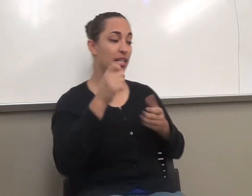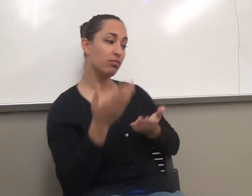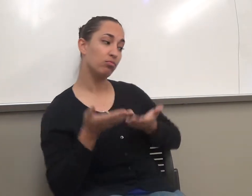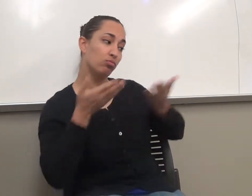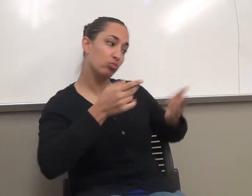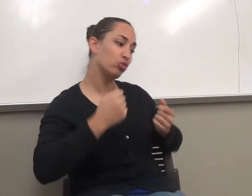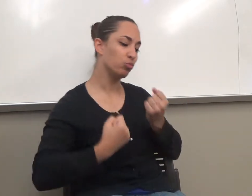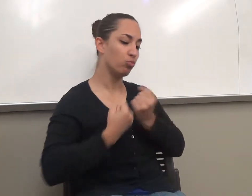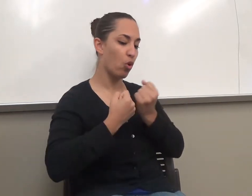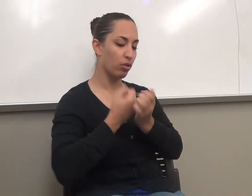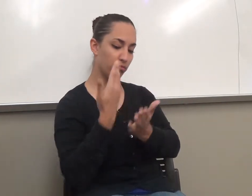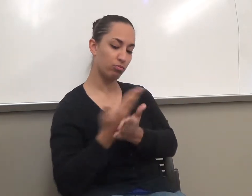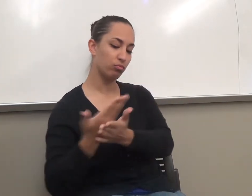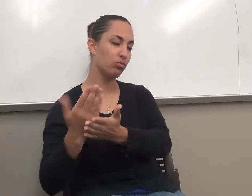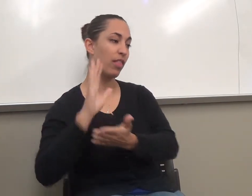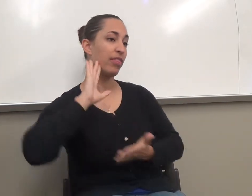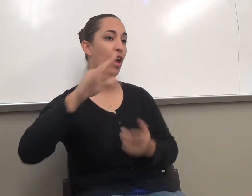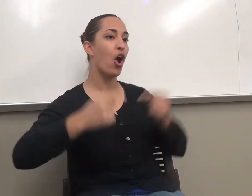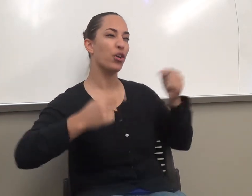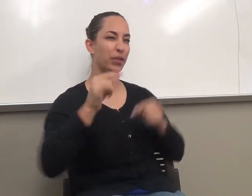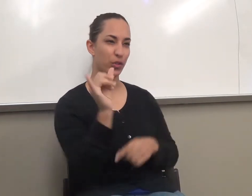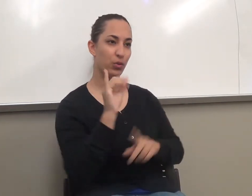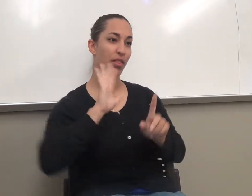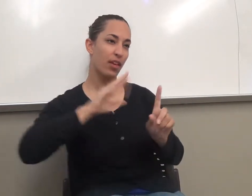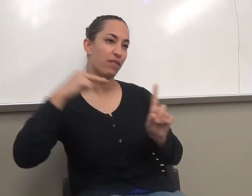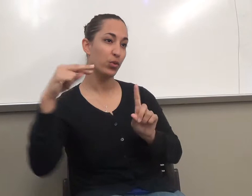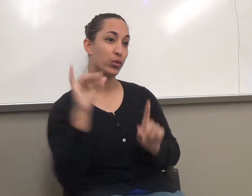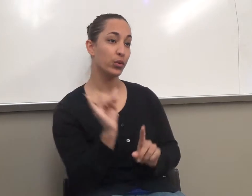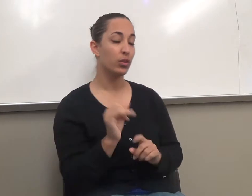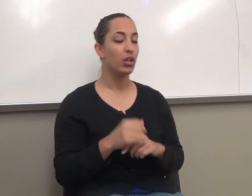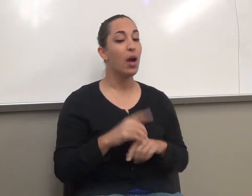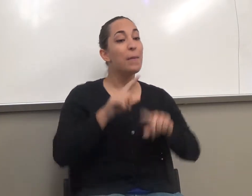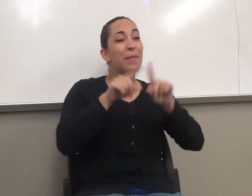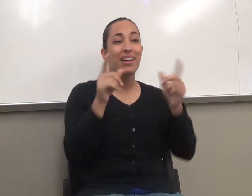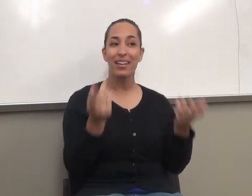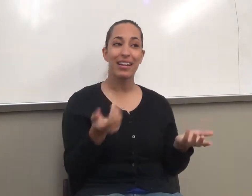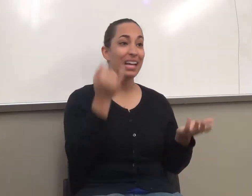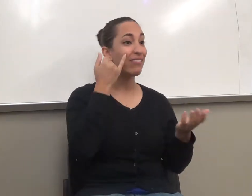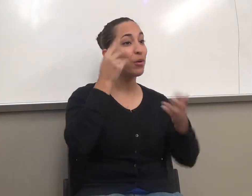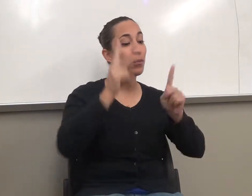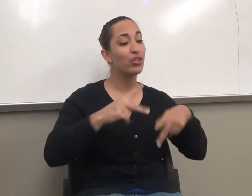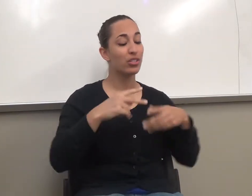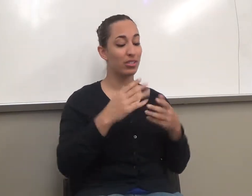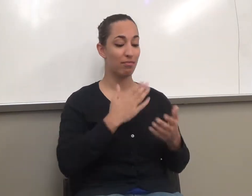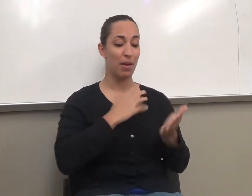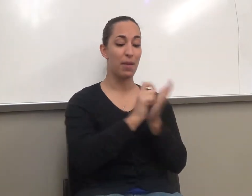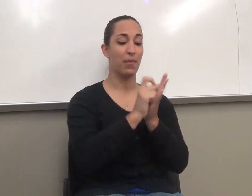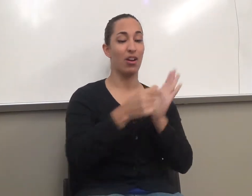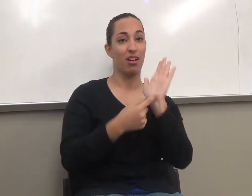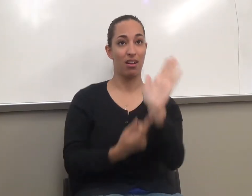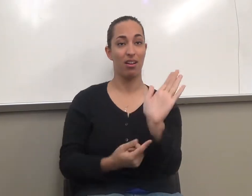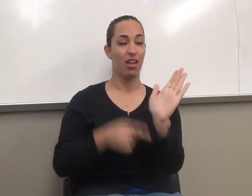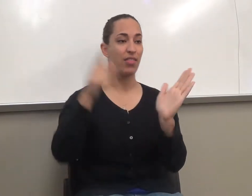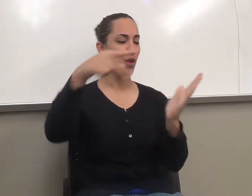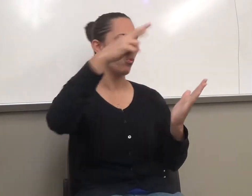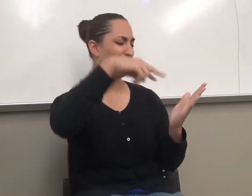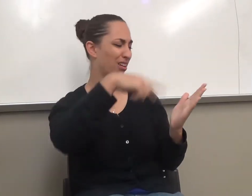reading one of these papers and can't understand what you're saying, then something is wrong. Maybe, like we saw up here,